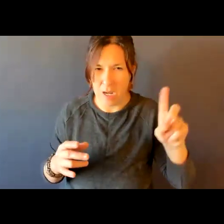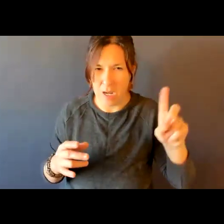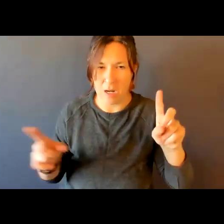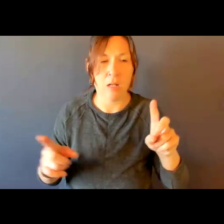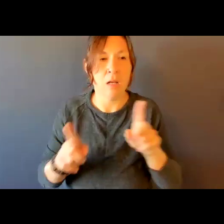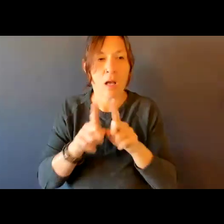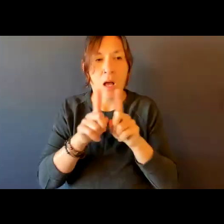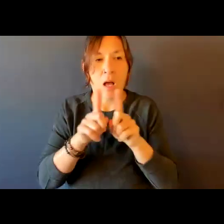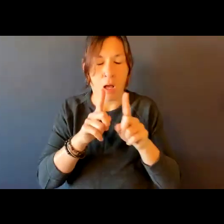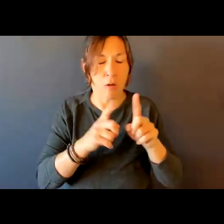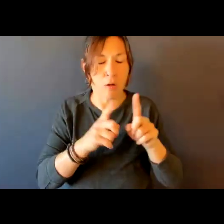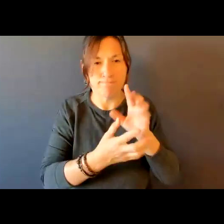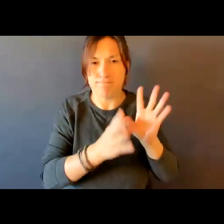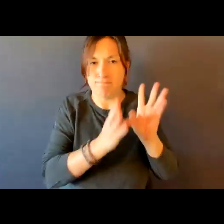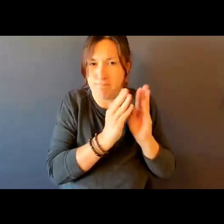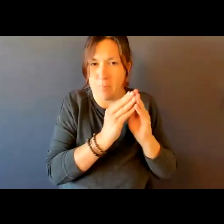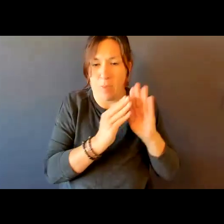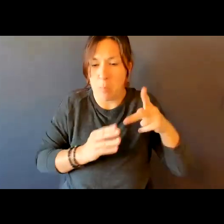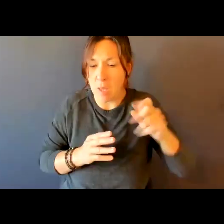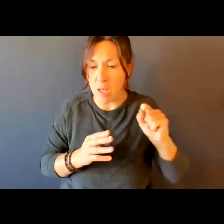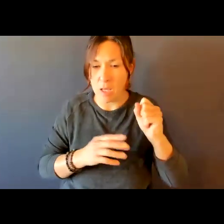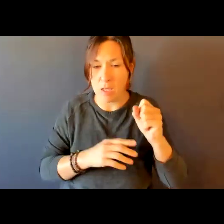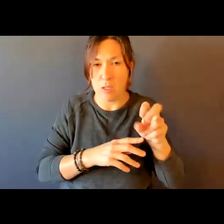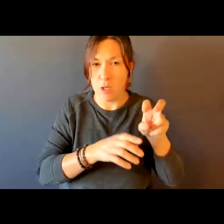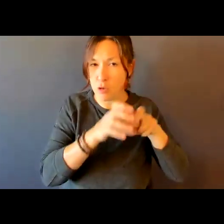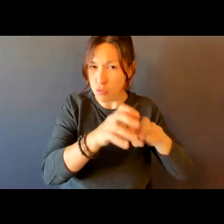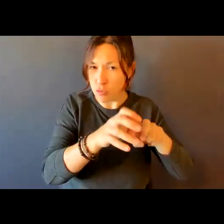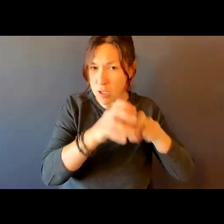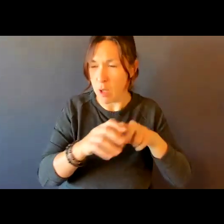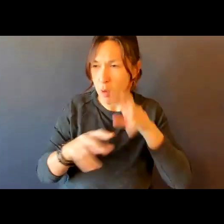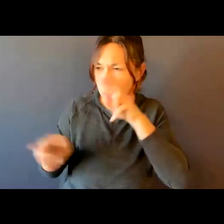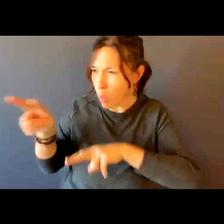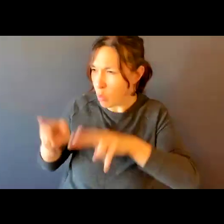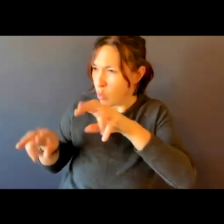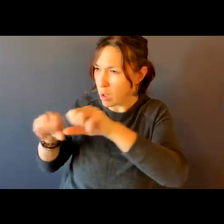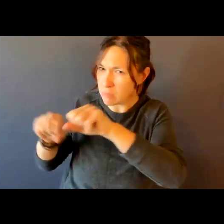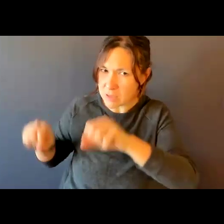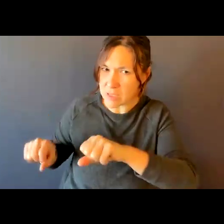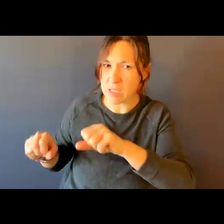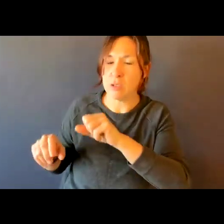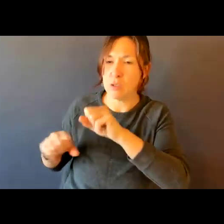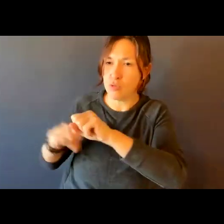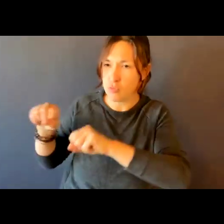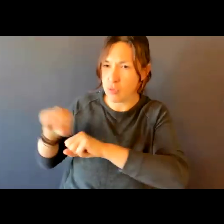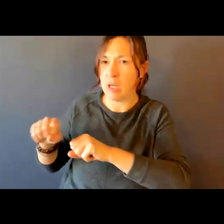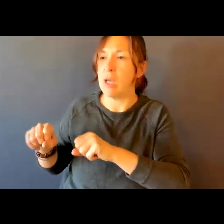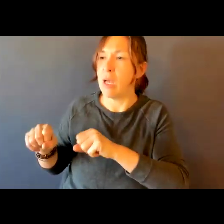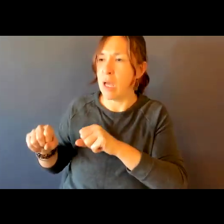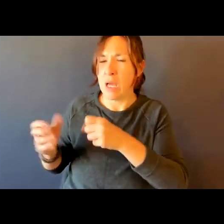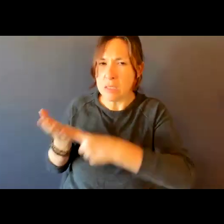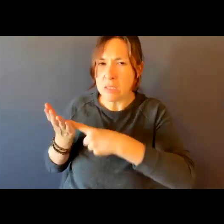see the newly installed charging infrastructure and learn more about the district's efforts to electrify our bus